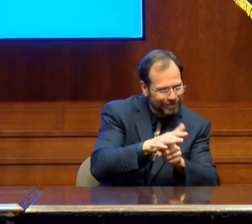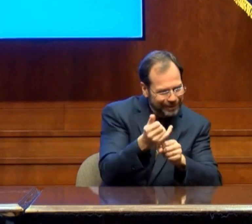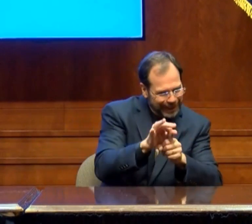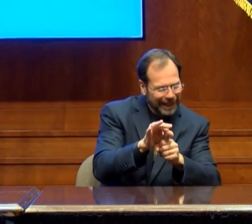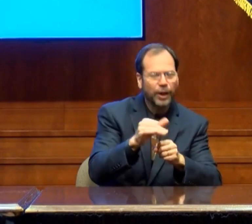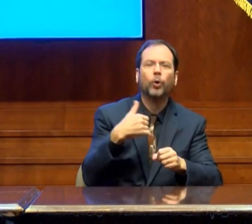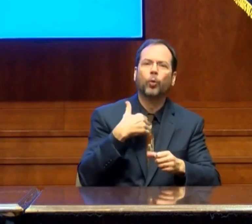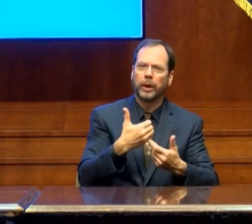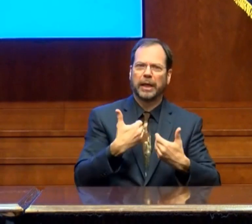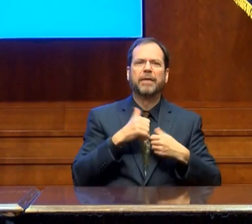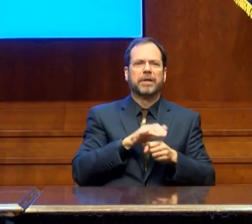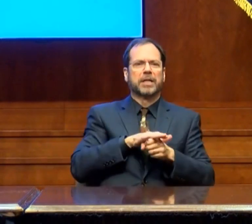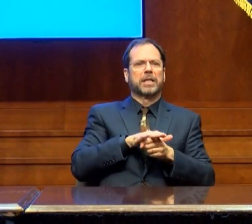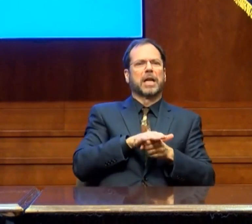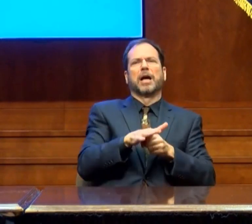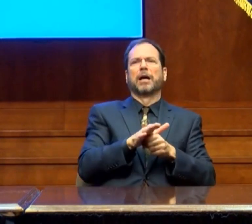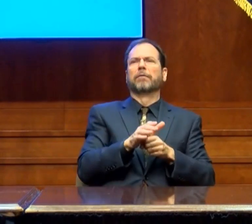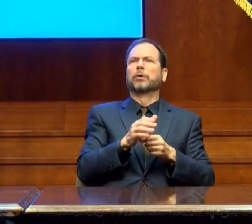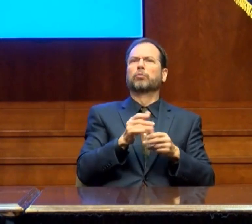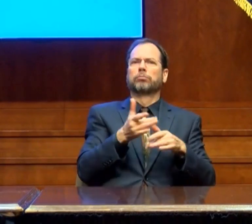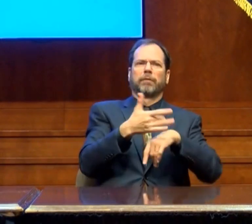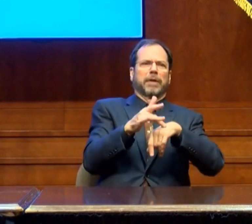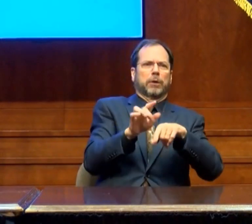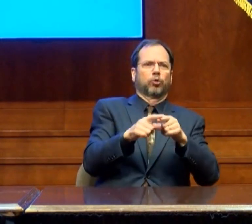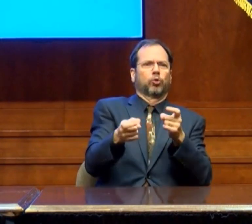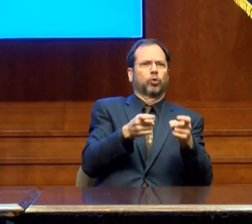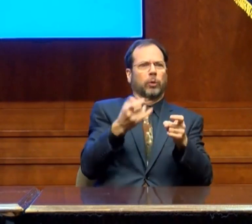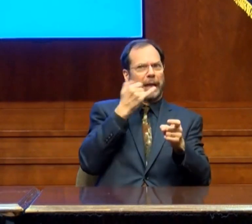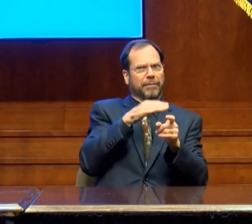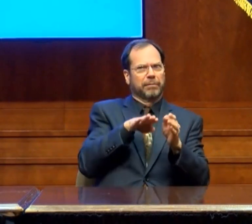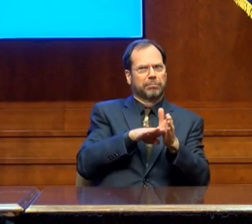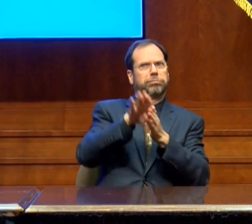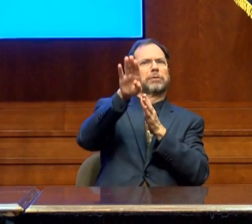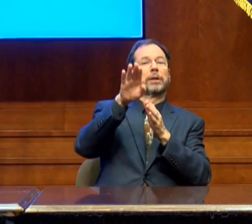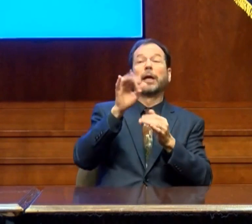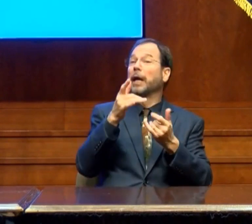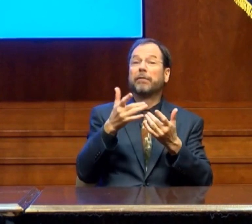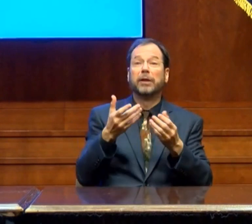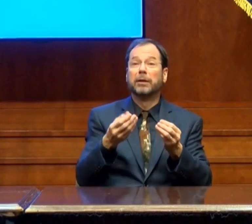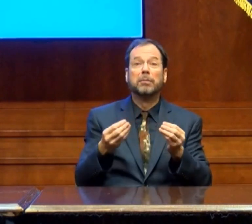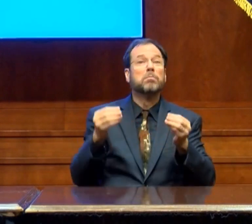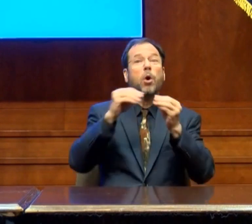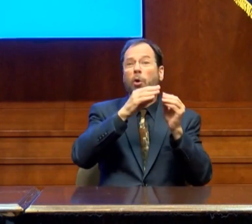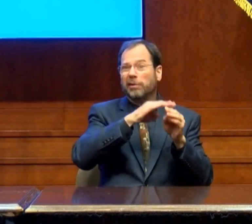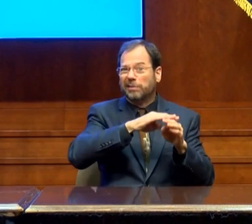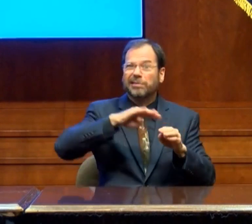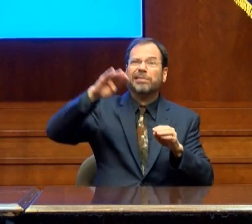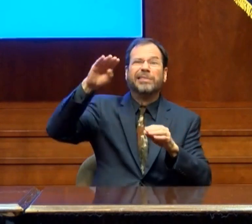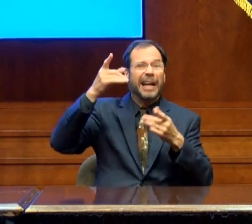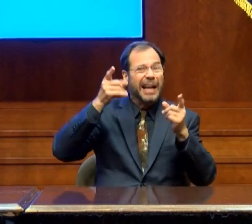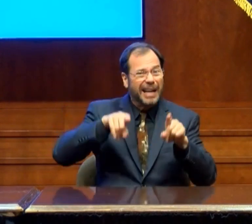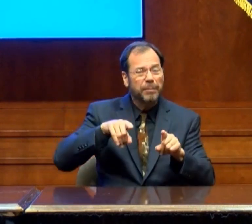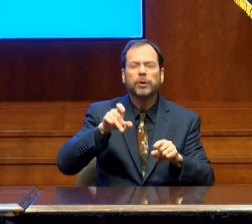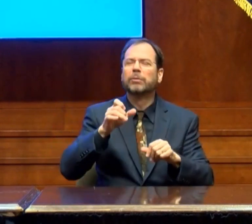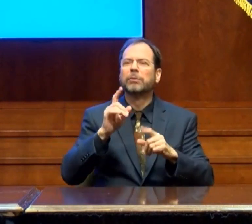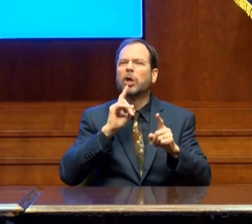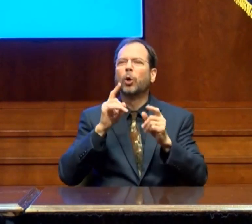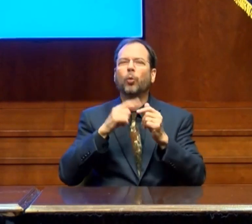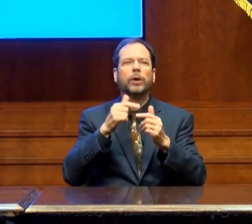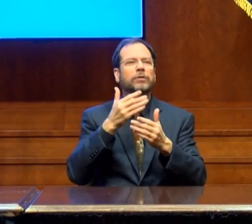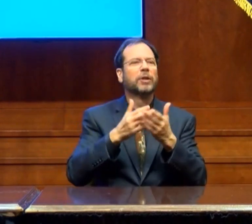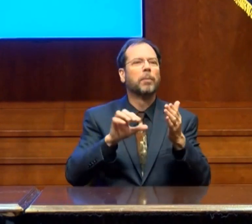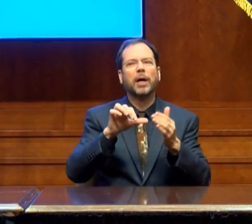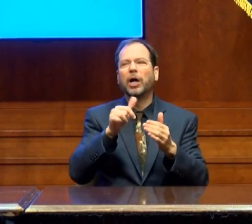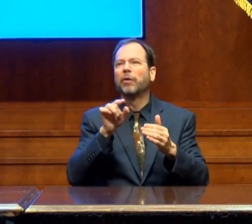is capacity there to manage if we see a surge. And in fact, if it even goes beyond what they have, you'll see when you talk to some of the